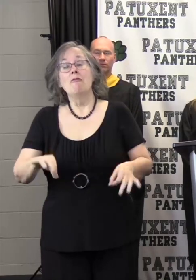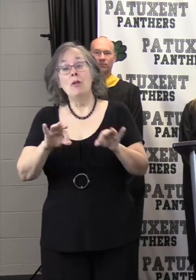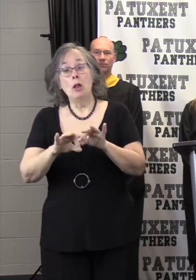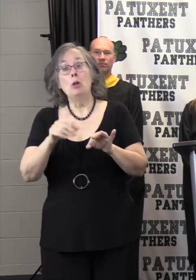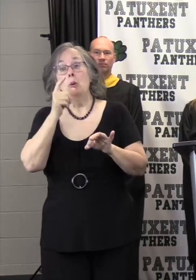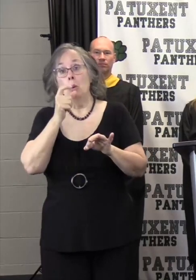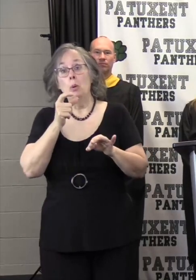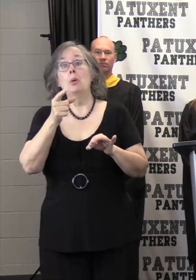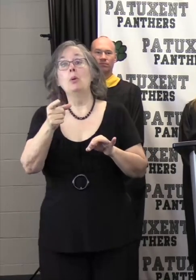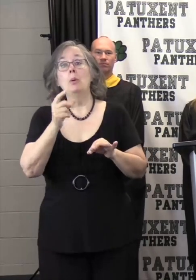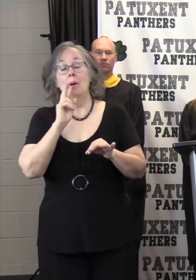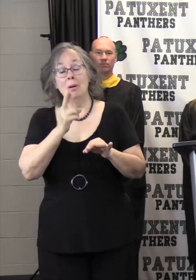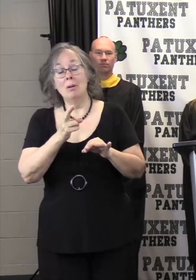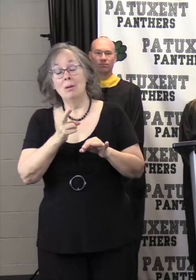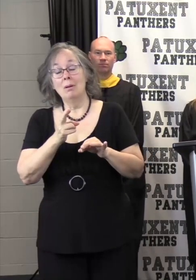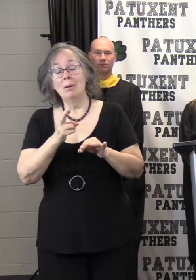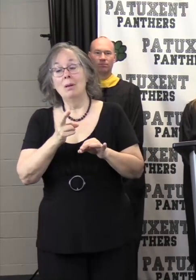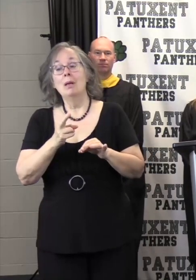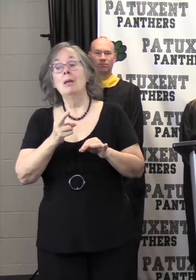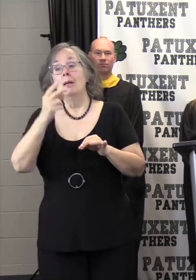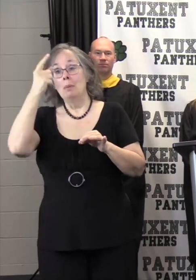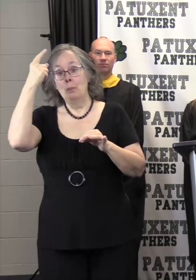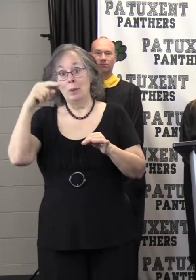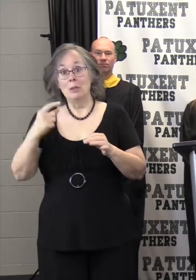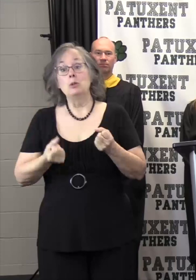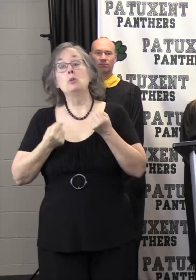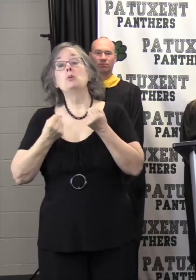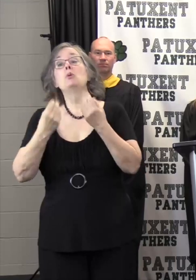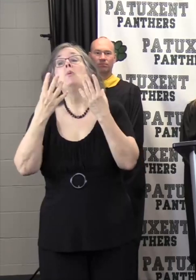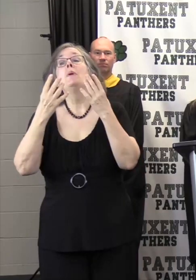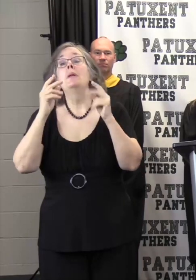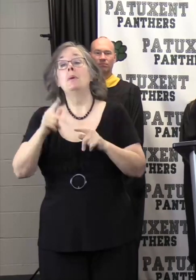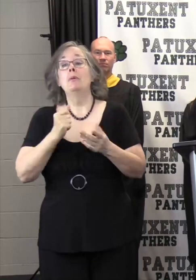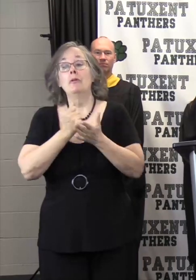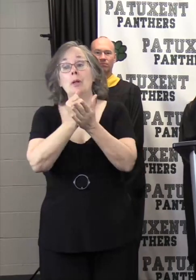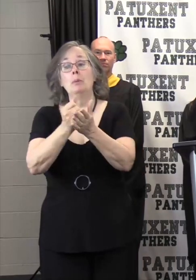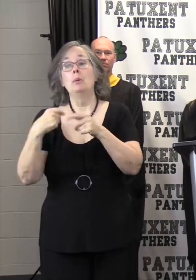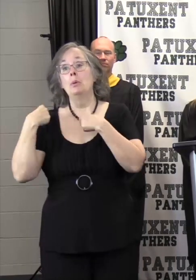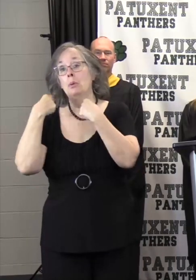are because of the many people in your life that have helped you along the way.